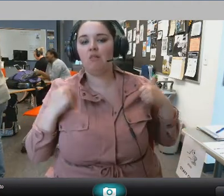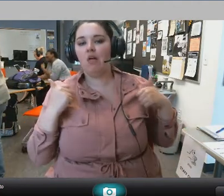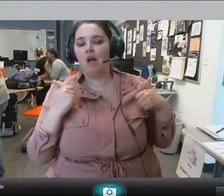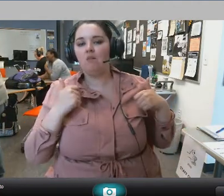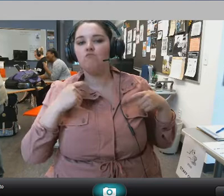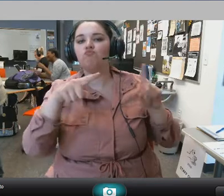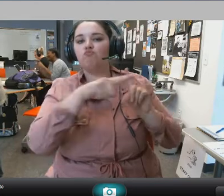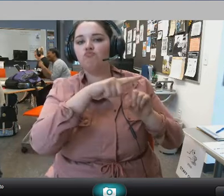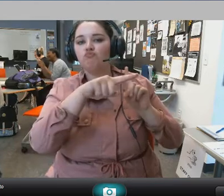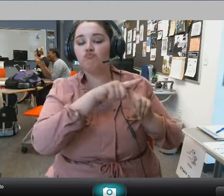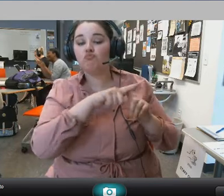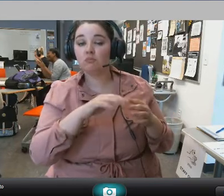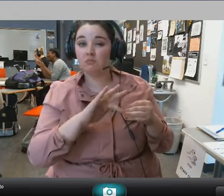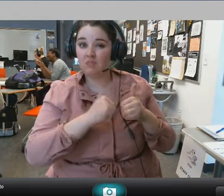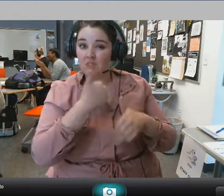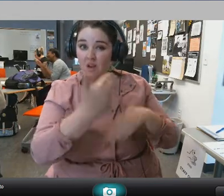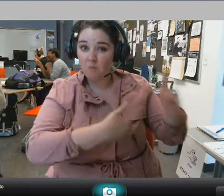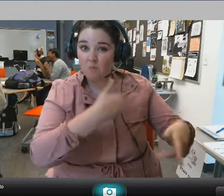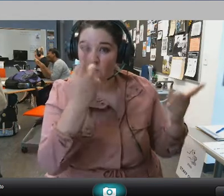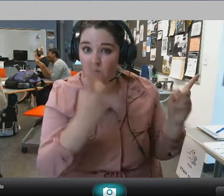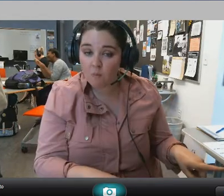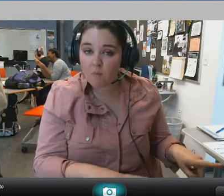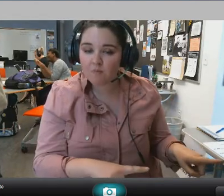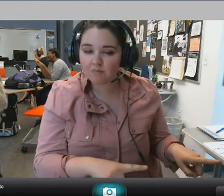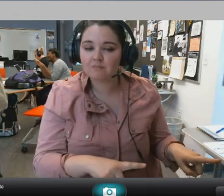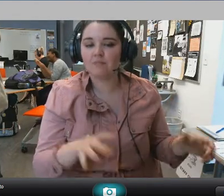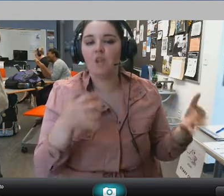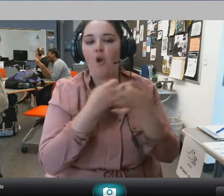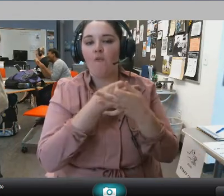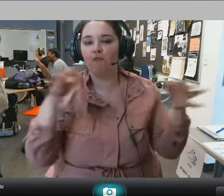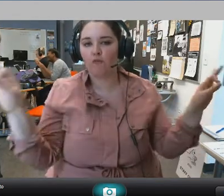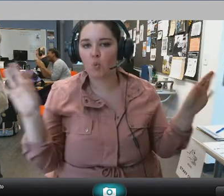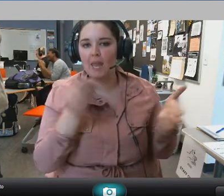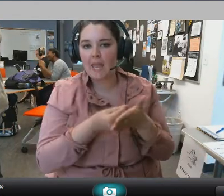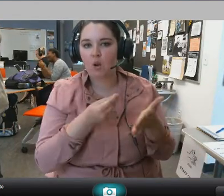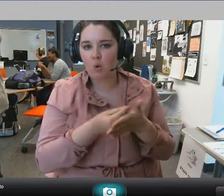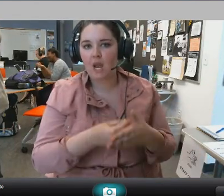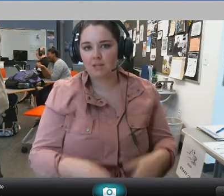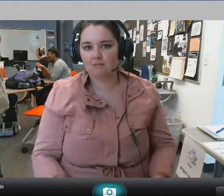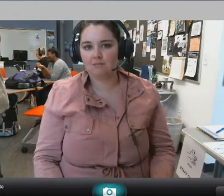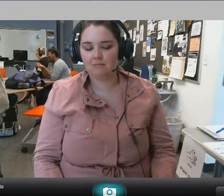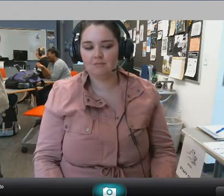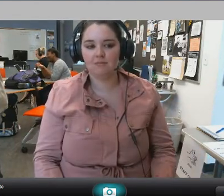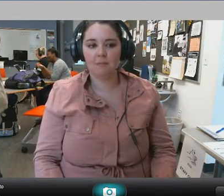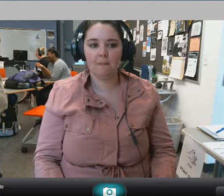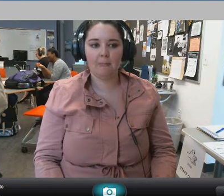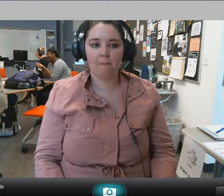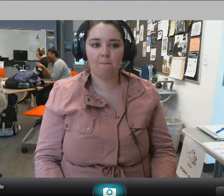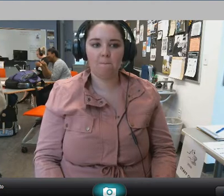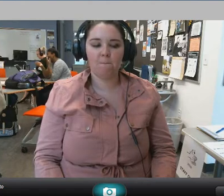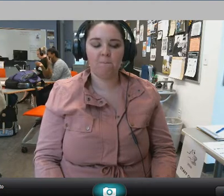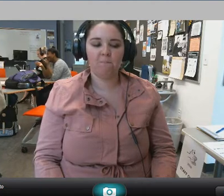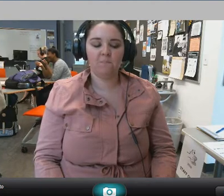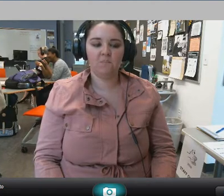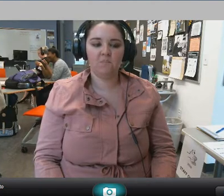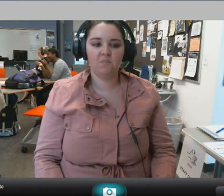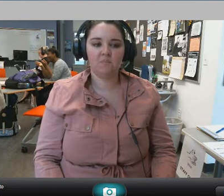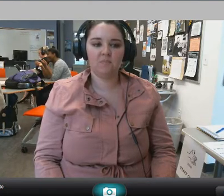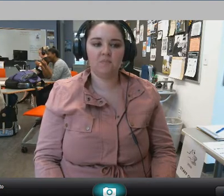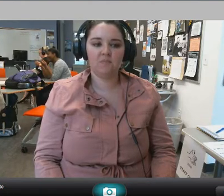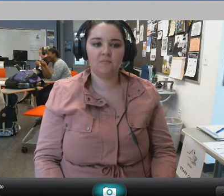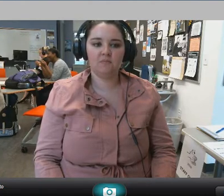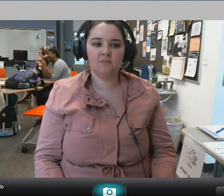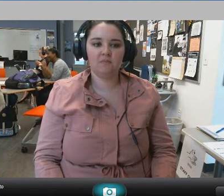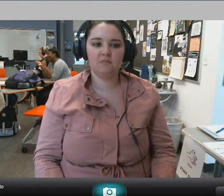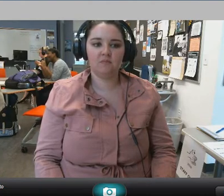about because of free enterprise. This progress came about when there was little,